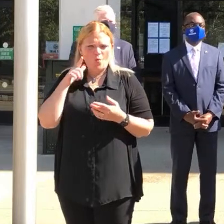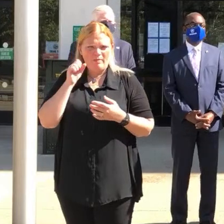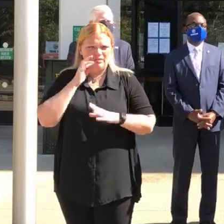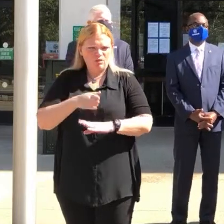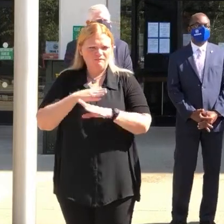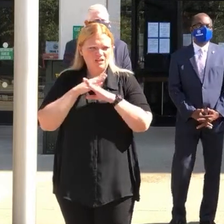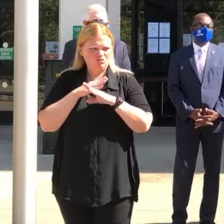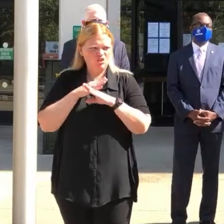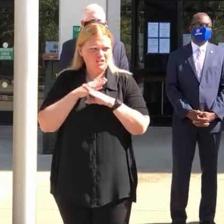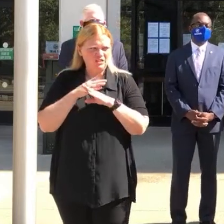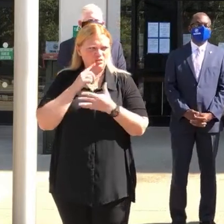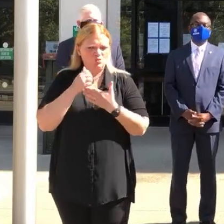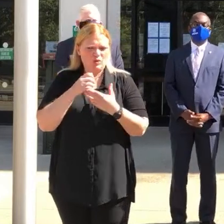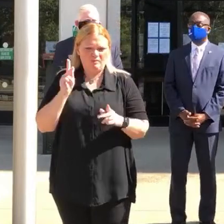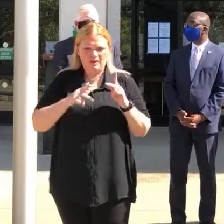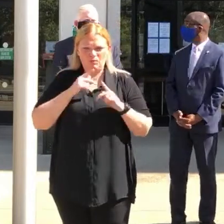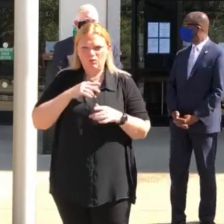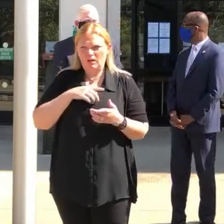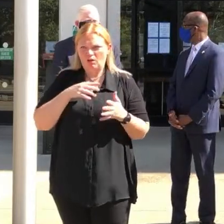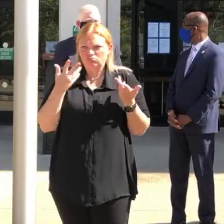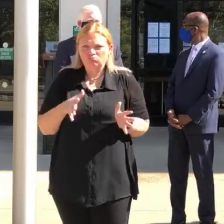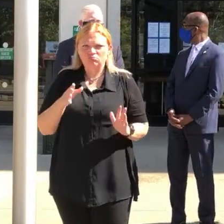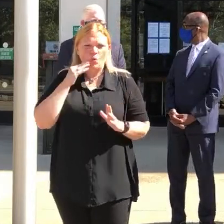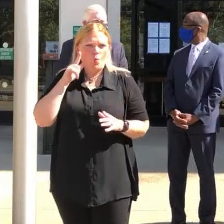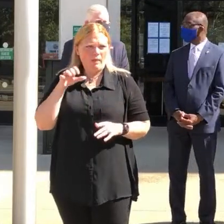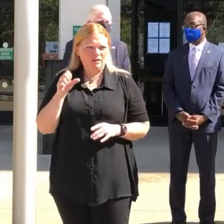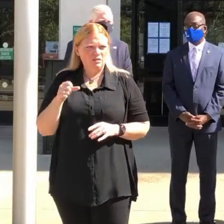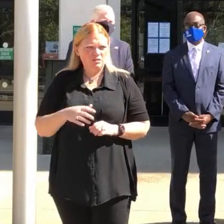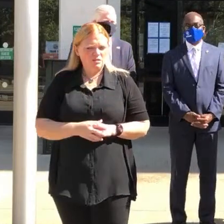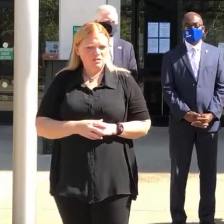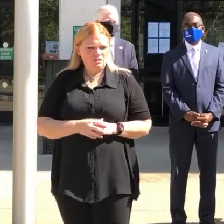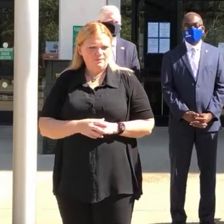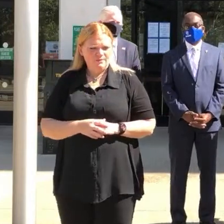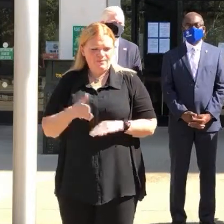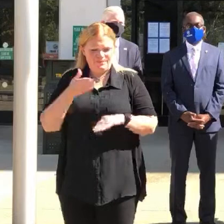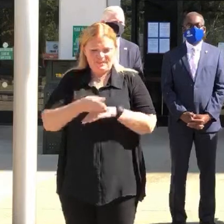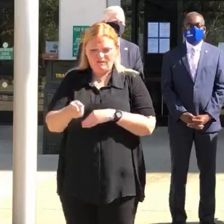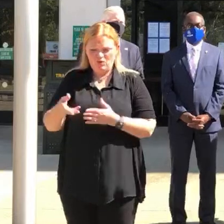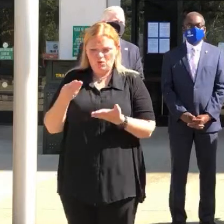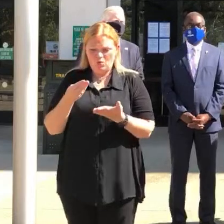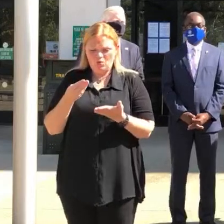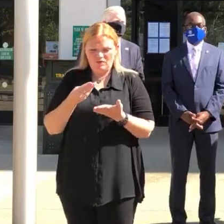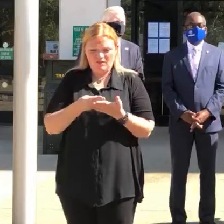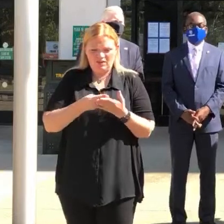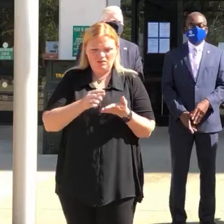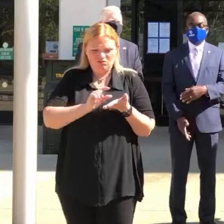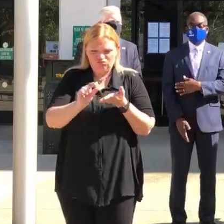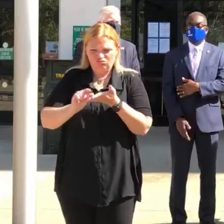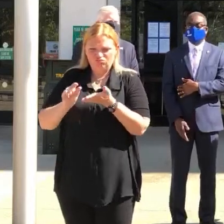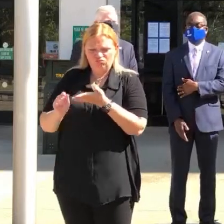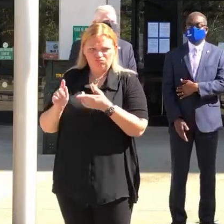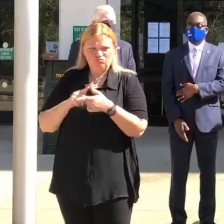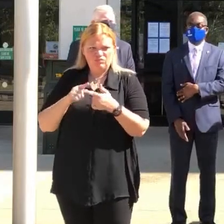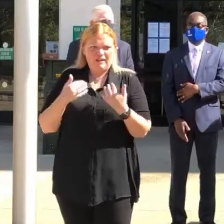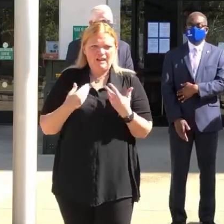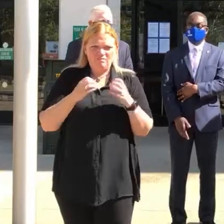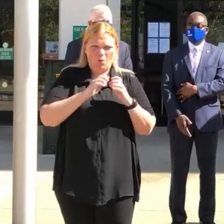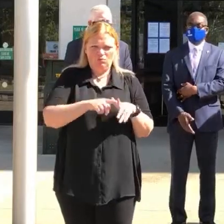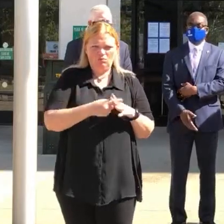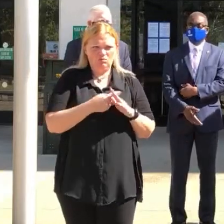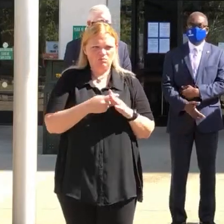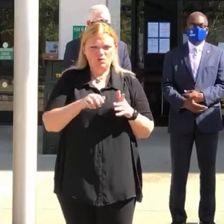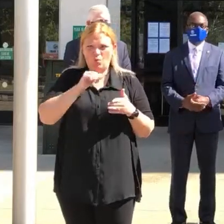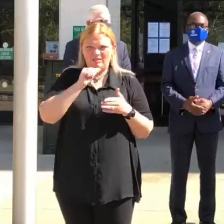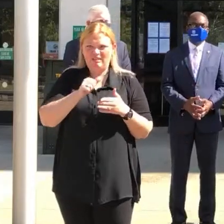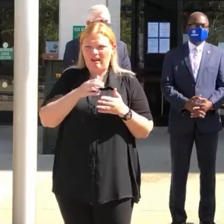those assisting those who are directly homeless. Once these funds are allocated, then those funds can kick in. So this isn't the end all